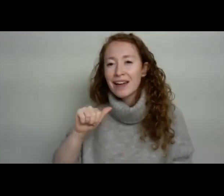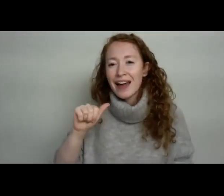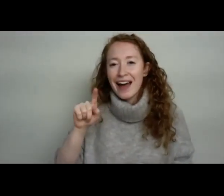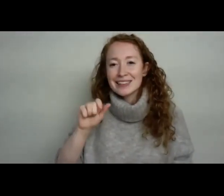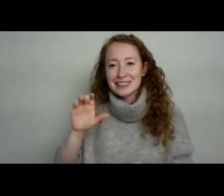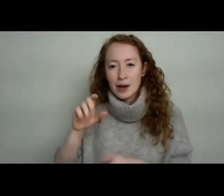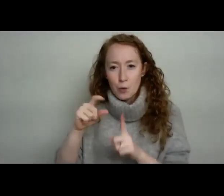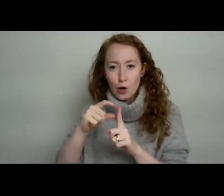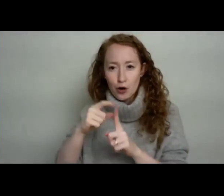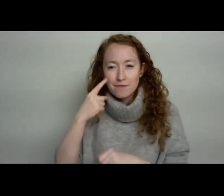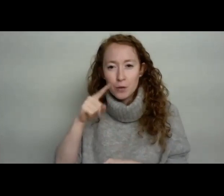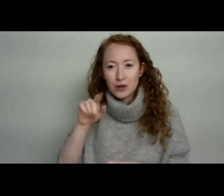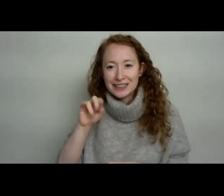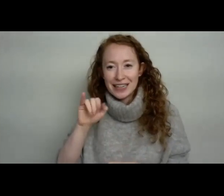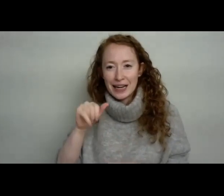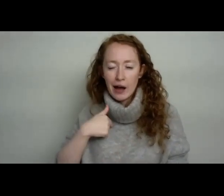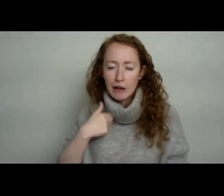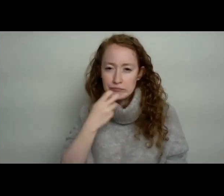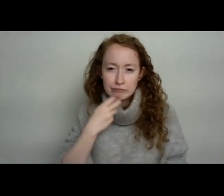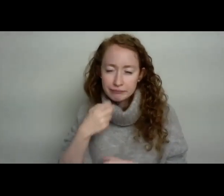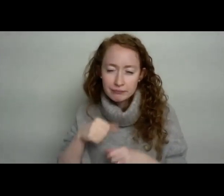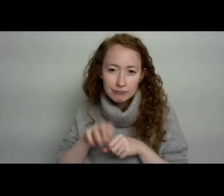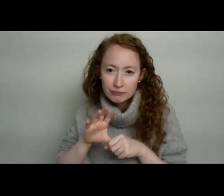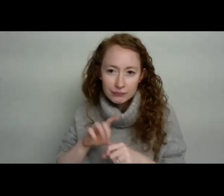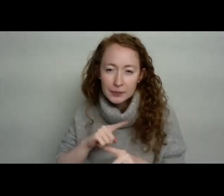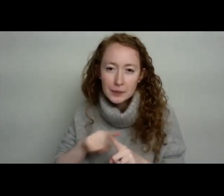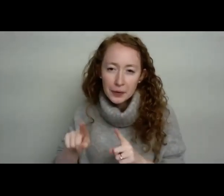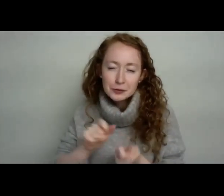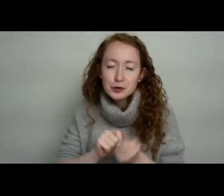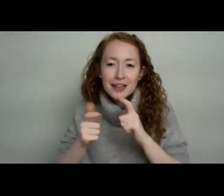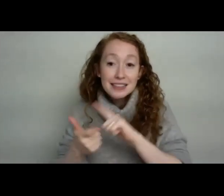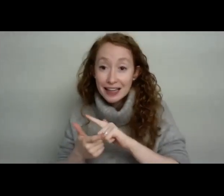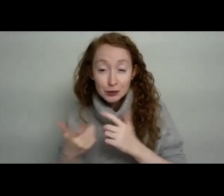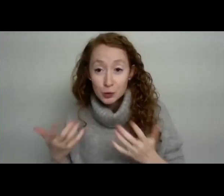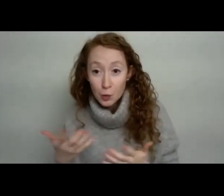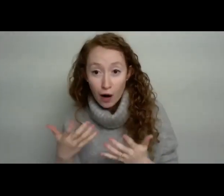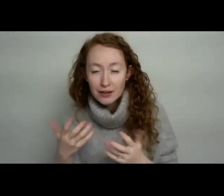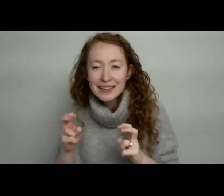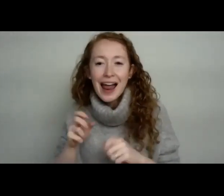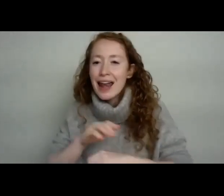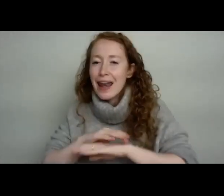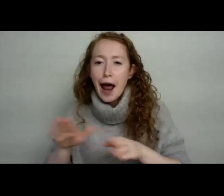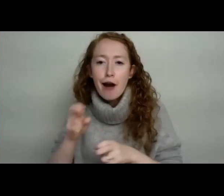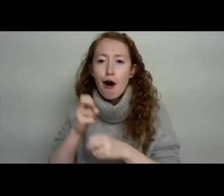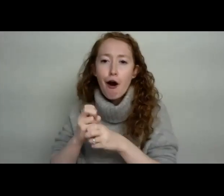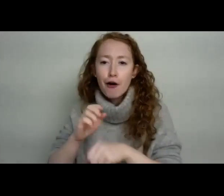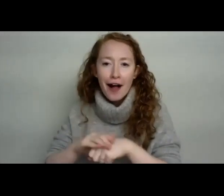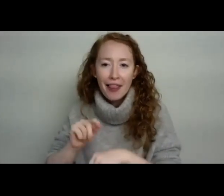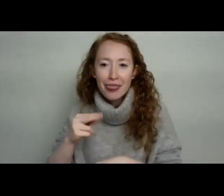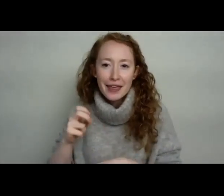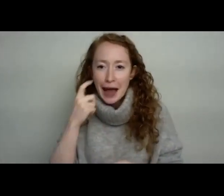zinnia, which I definitely can't pronounce, but roughly translates to not hard on the eyes.